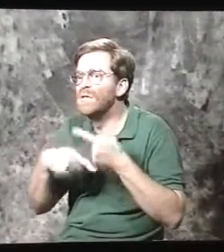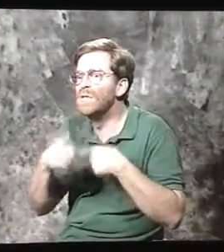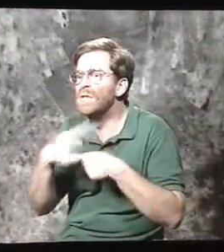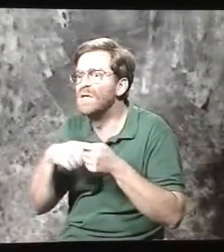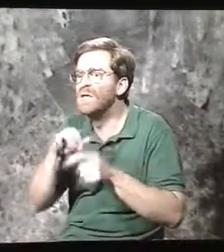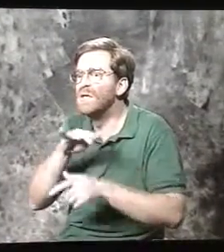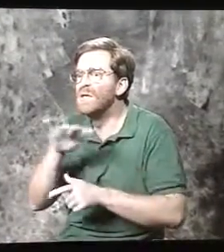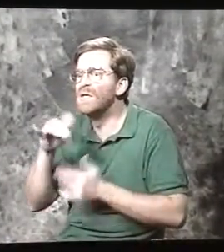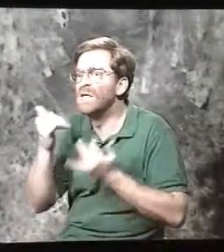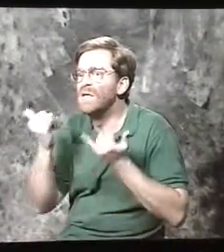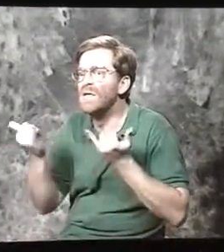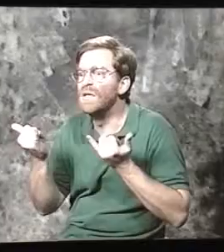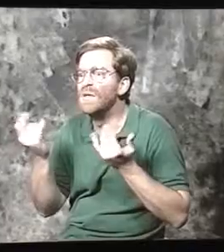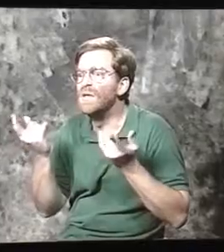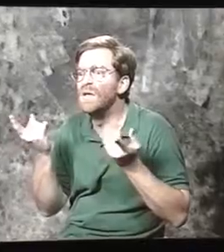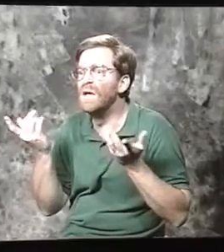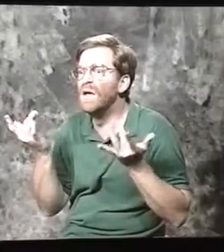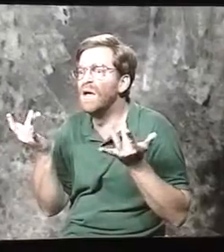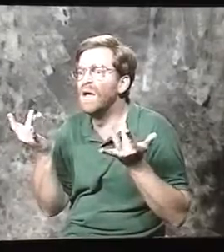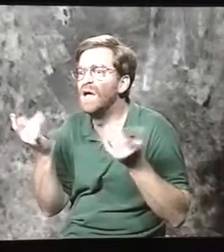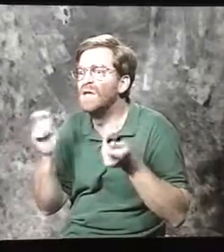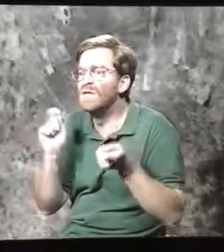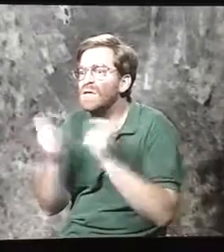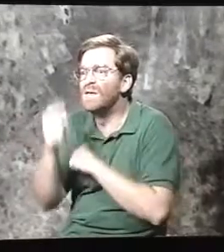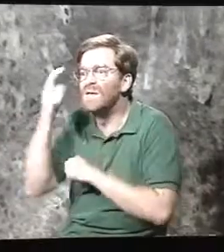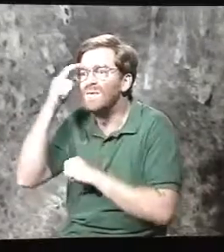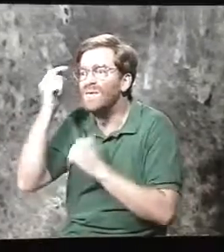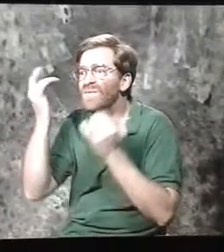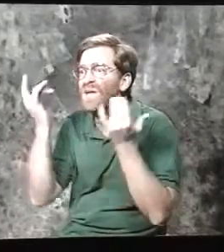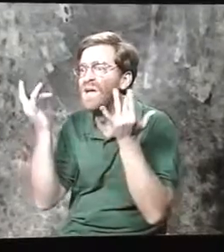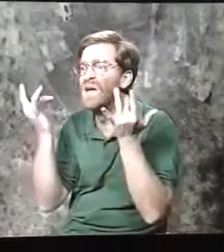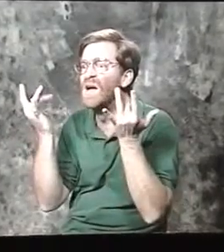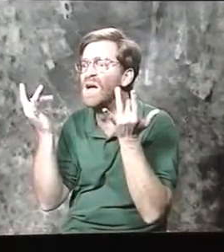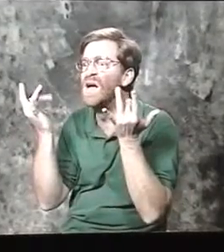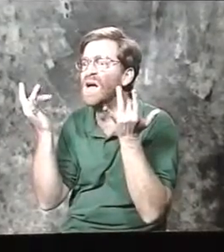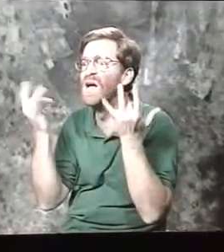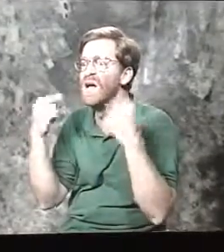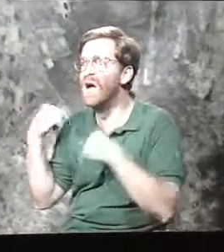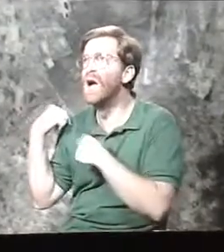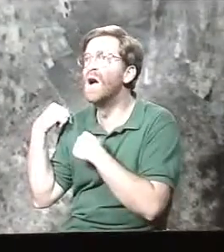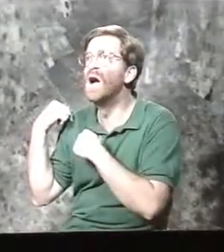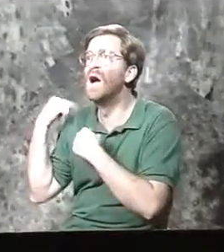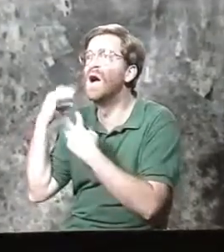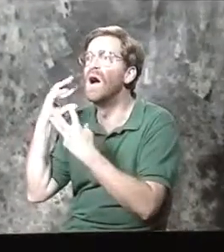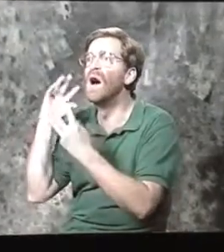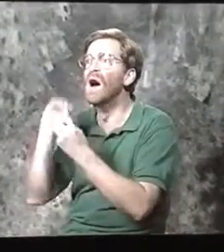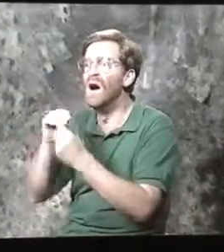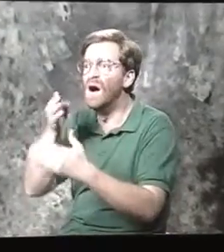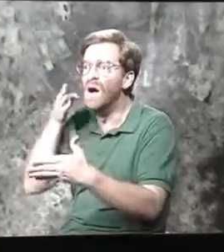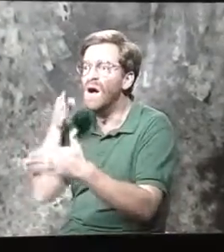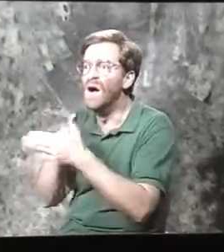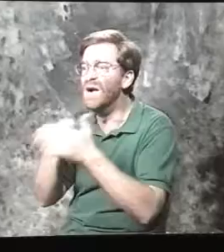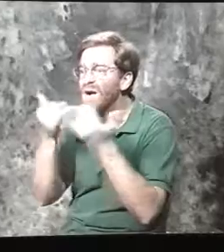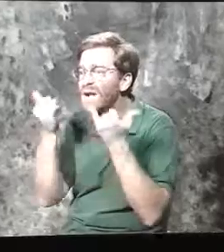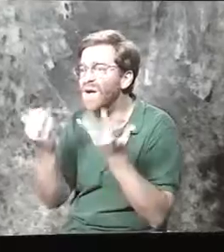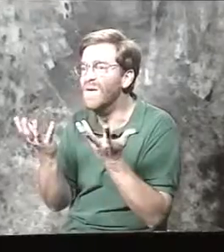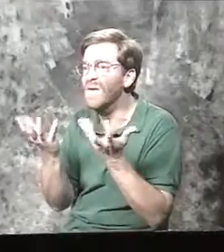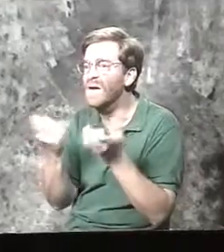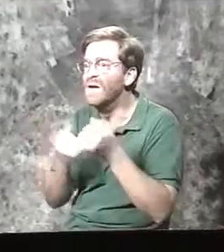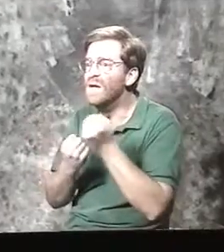My mouth dropped. You're signing now? Why? Why did you change your mind? I don't understand. Like, all these years you were against us signing,